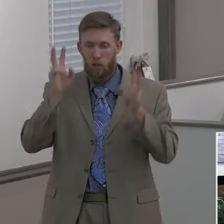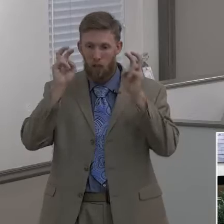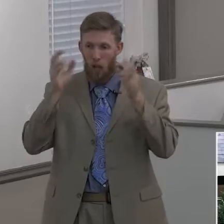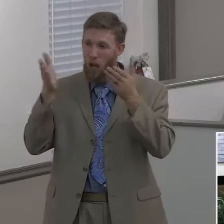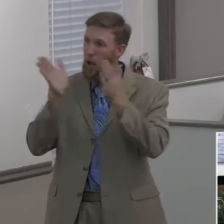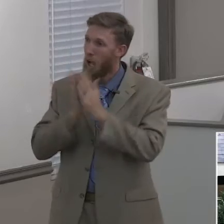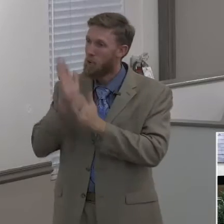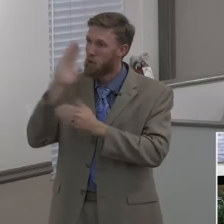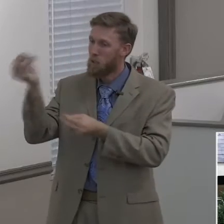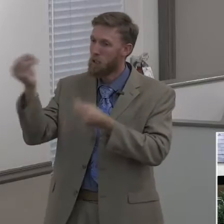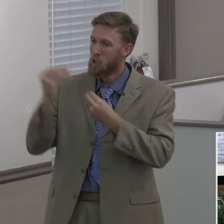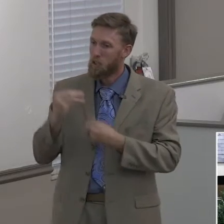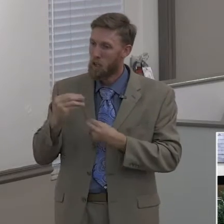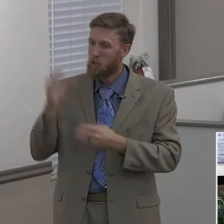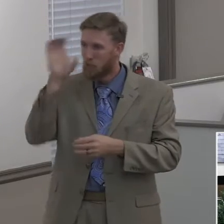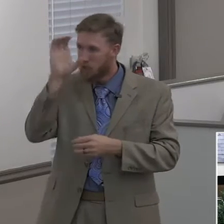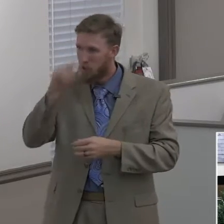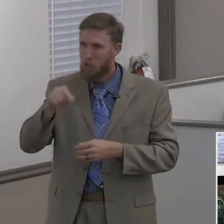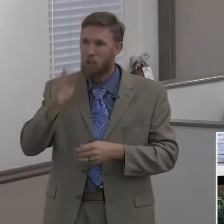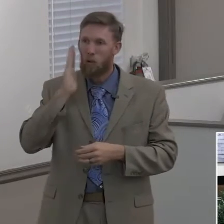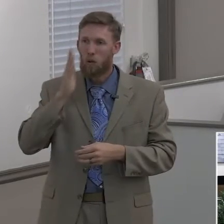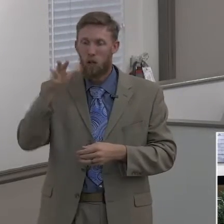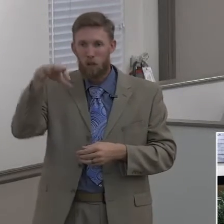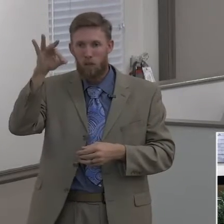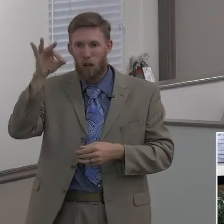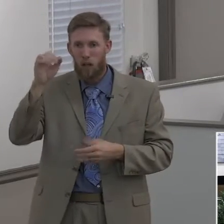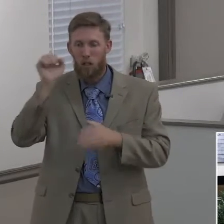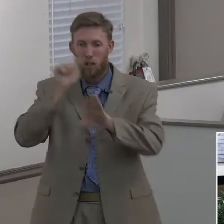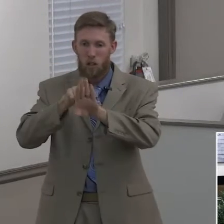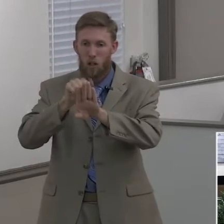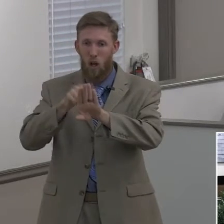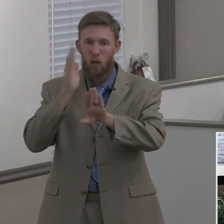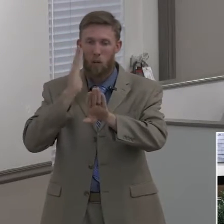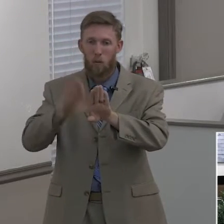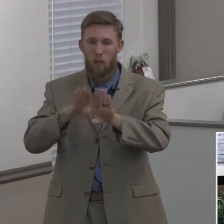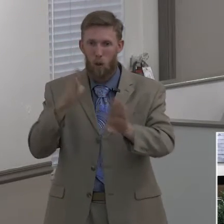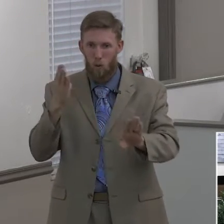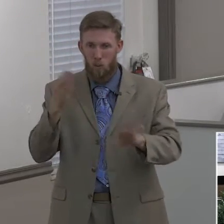given you. Seek and ye shall find. Knock and it shall be opened unto you.